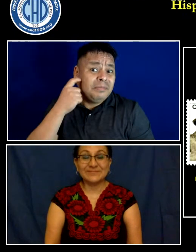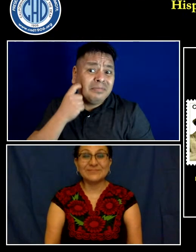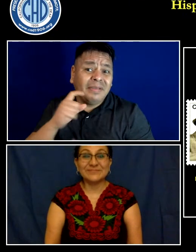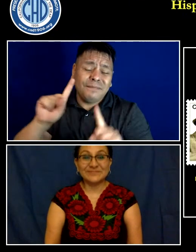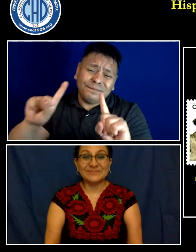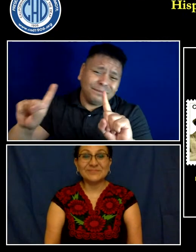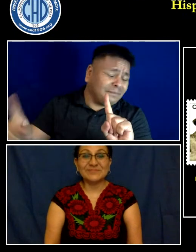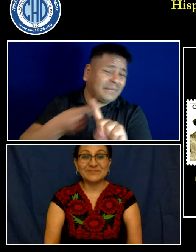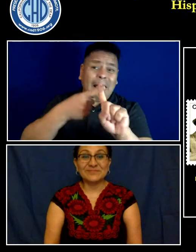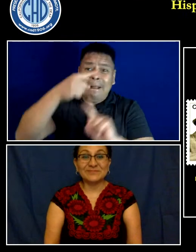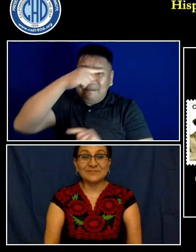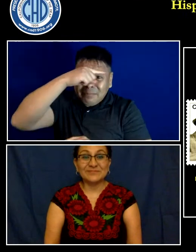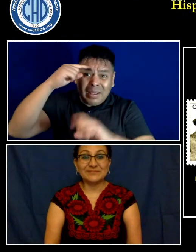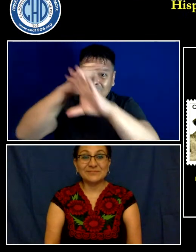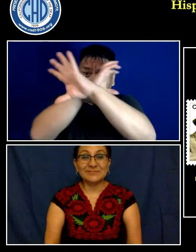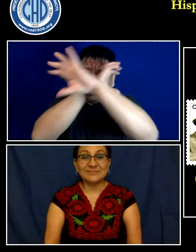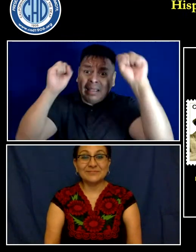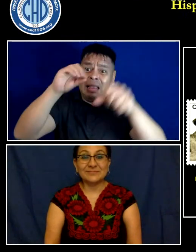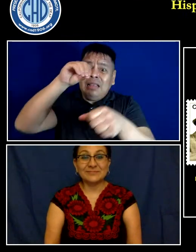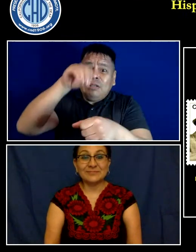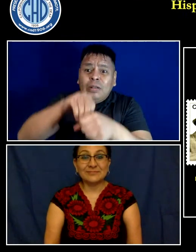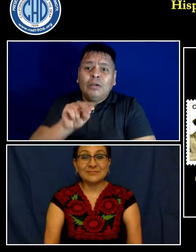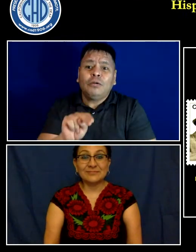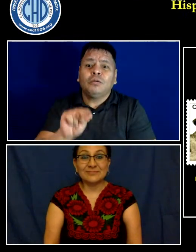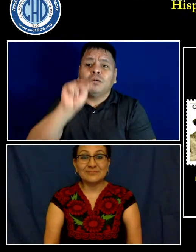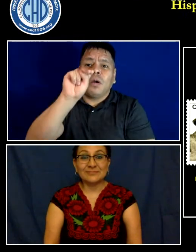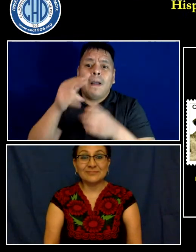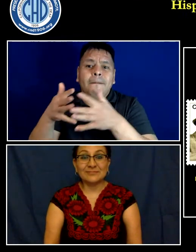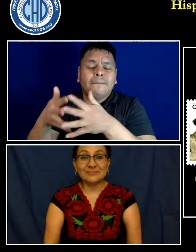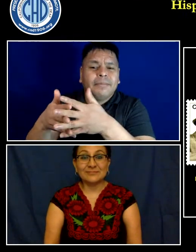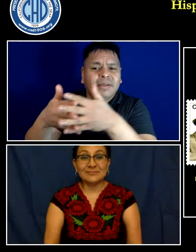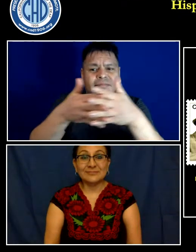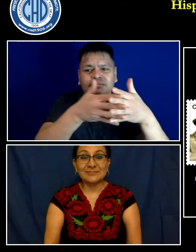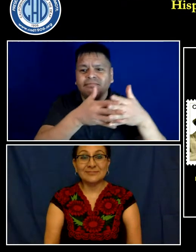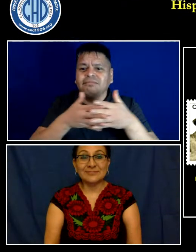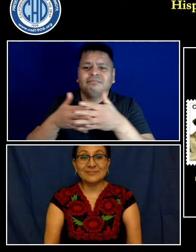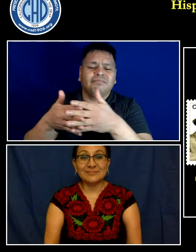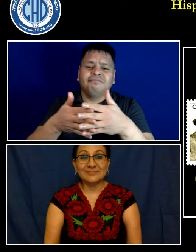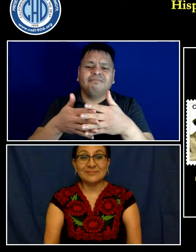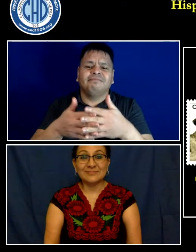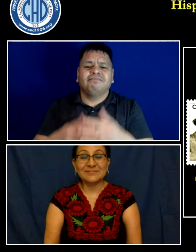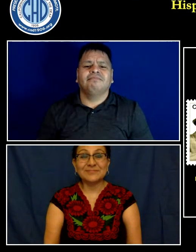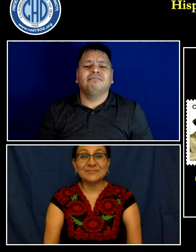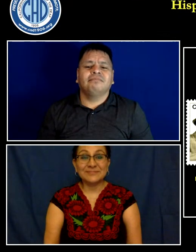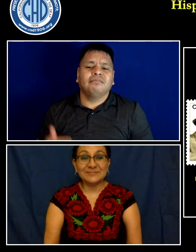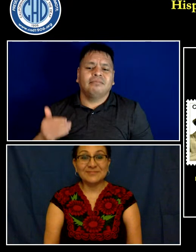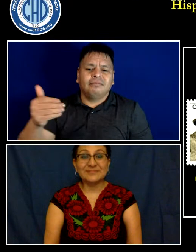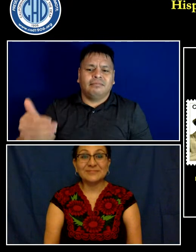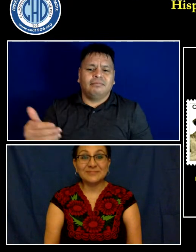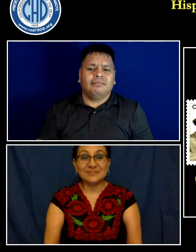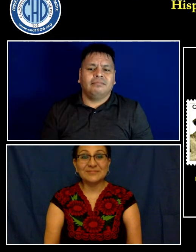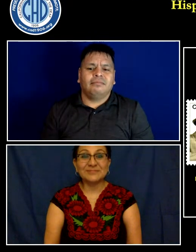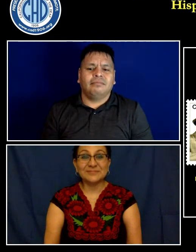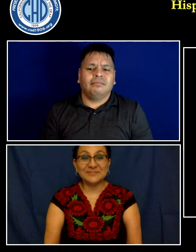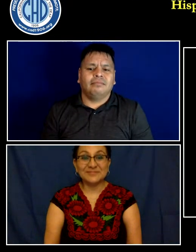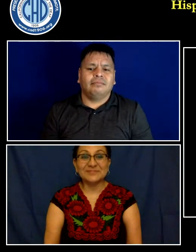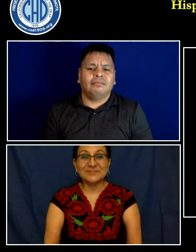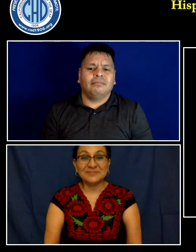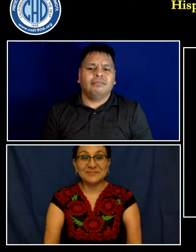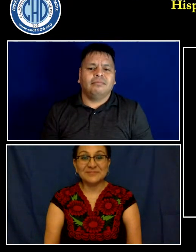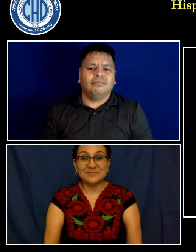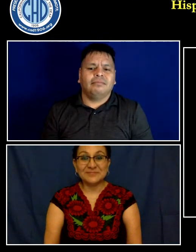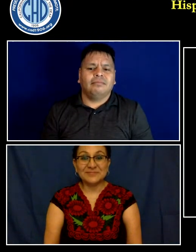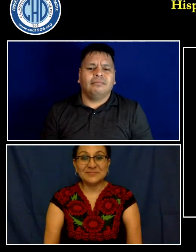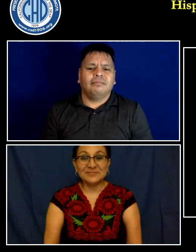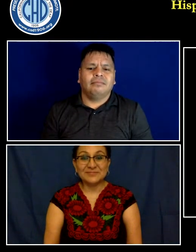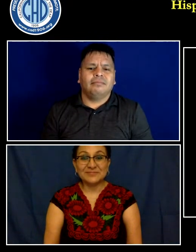Lincoln ended slavery. So he was a true pioneer. Again, first Black Mexican president